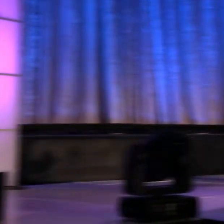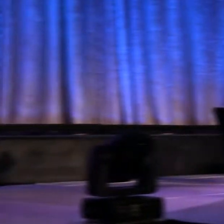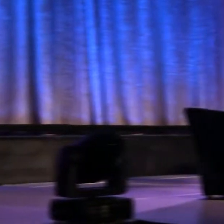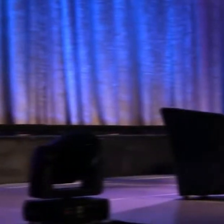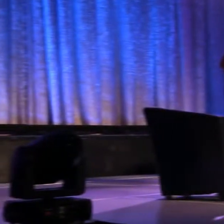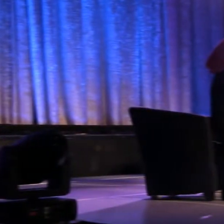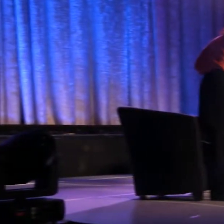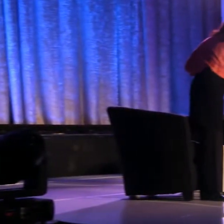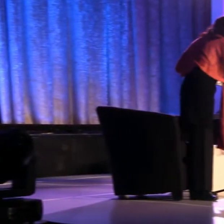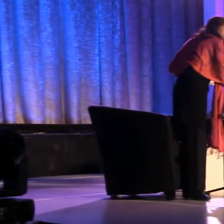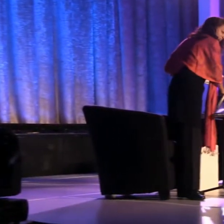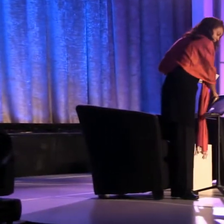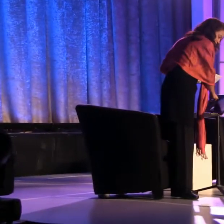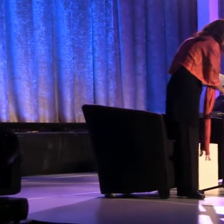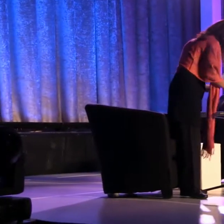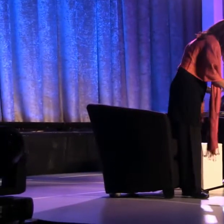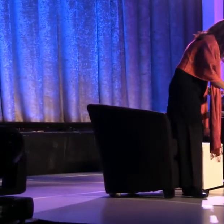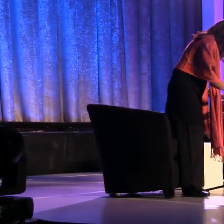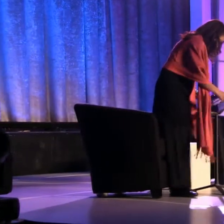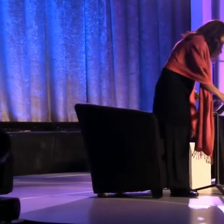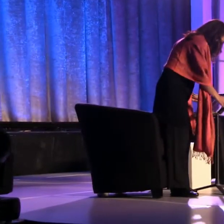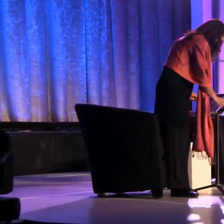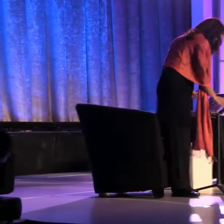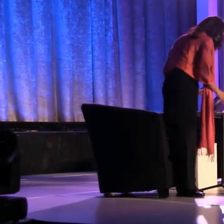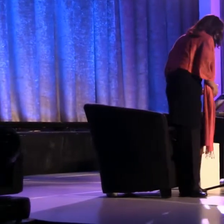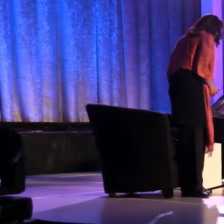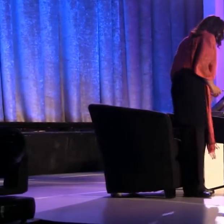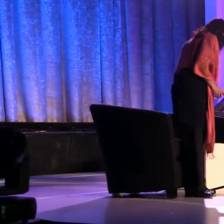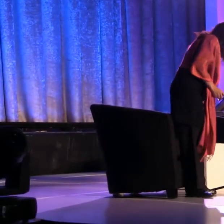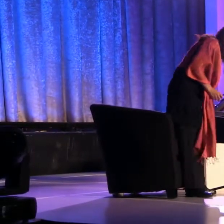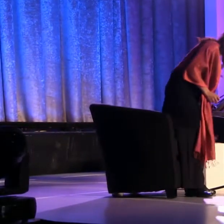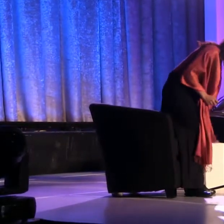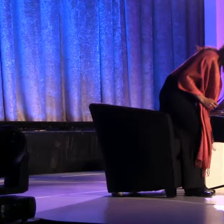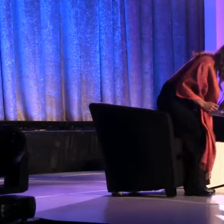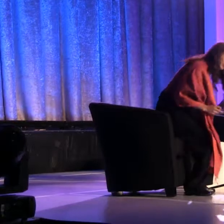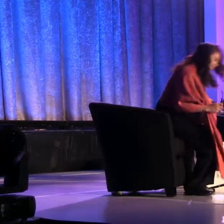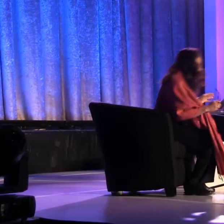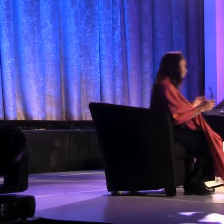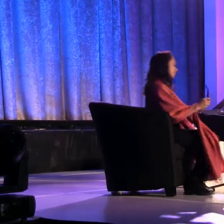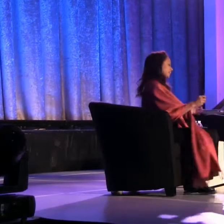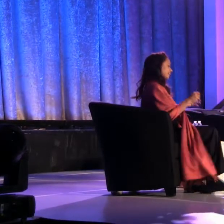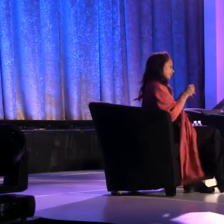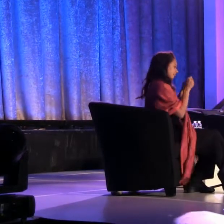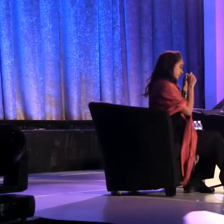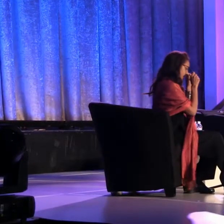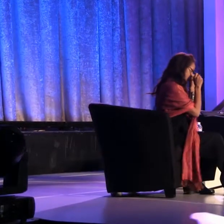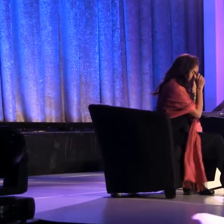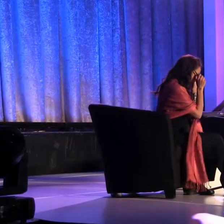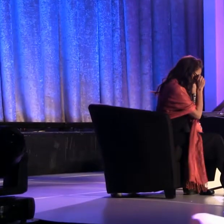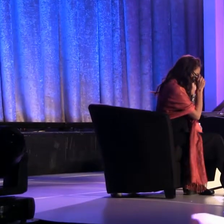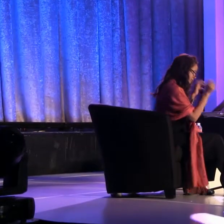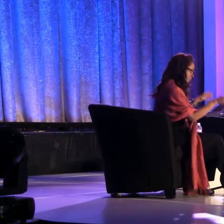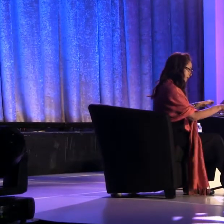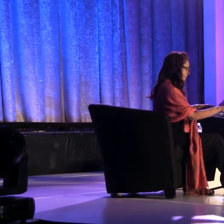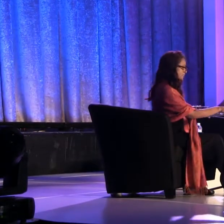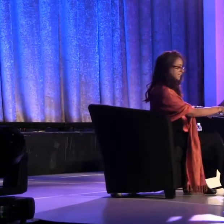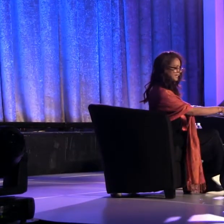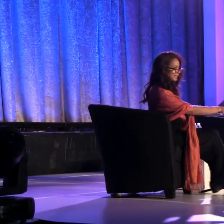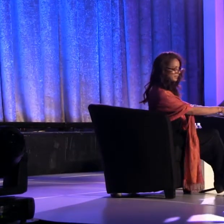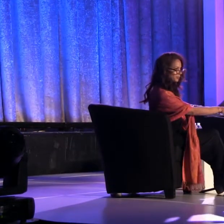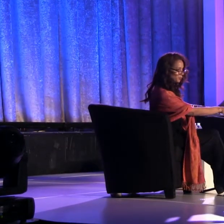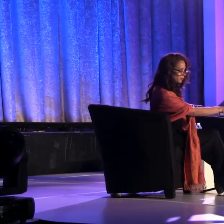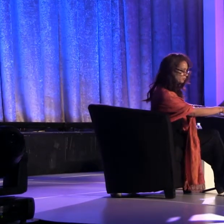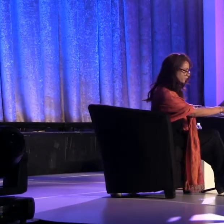Good evening, everyone. How are you? Fine. Wonderful. Happy New Year. I can't